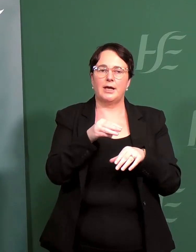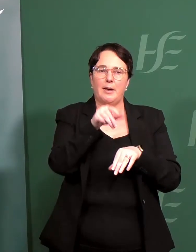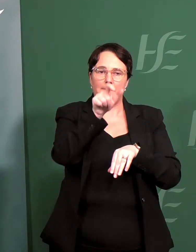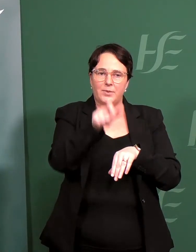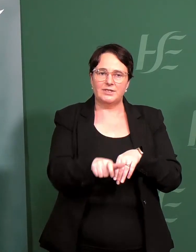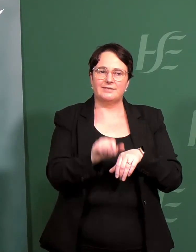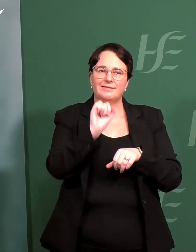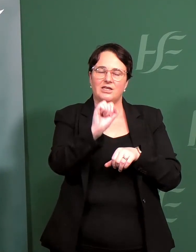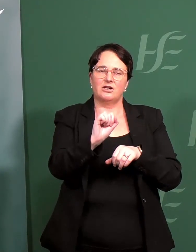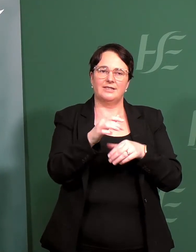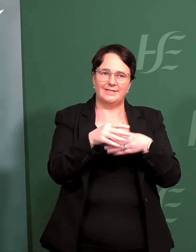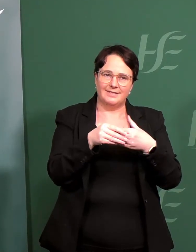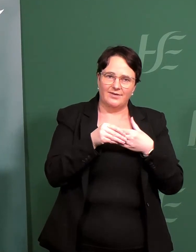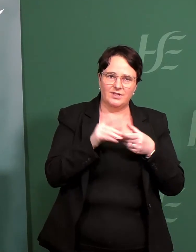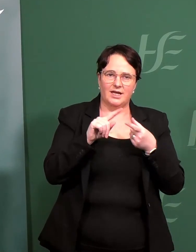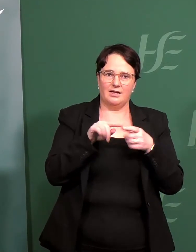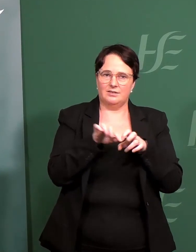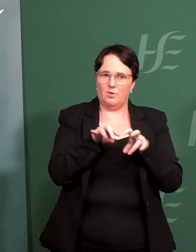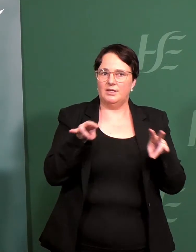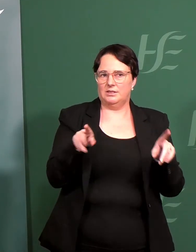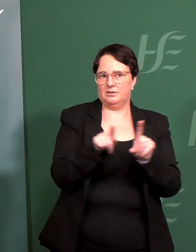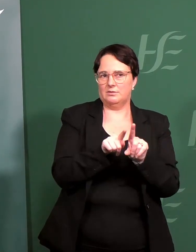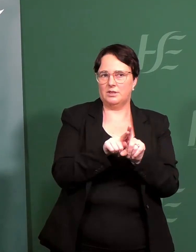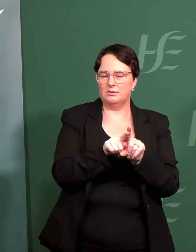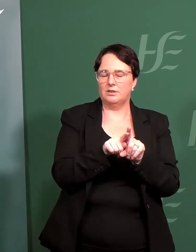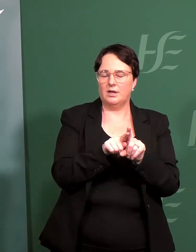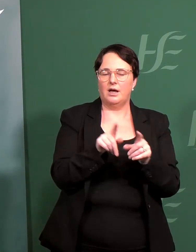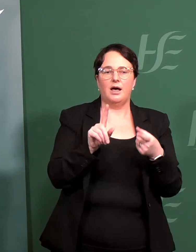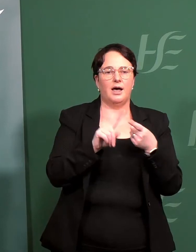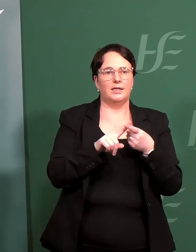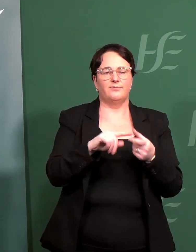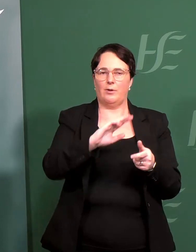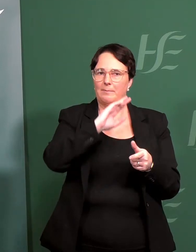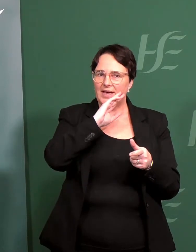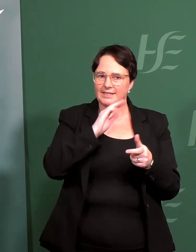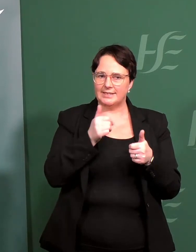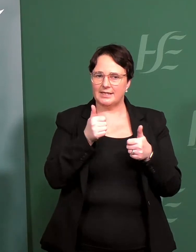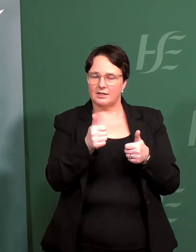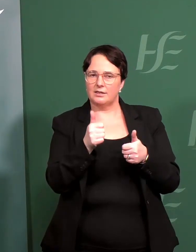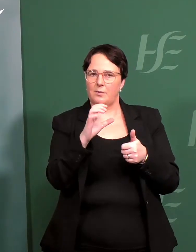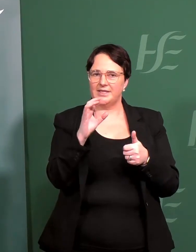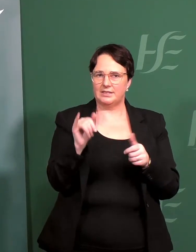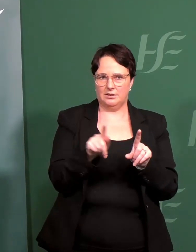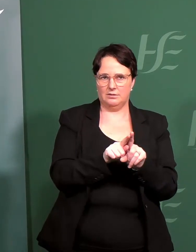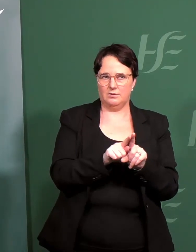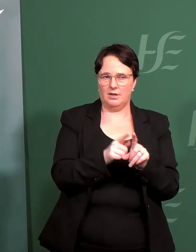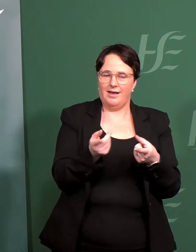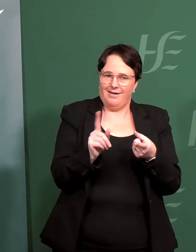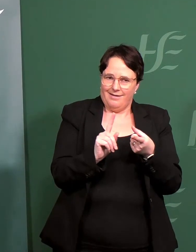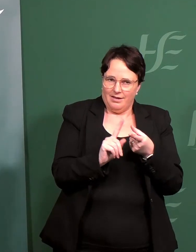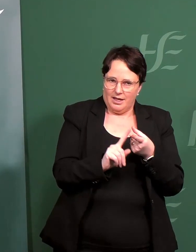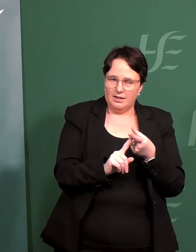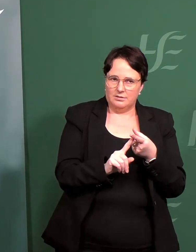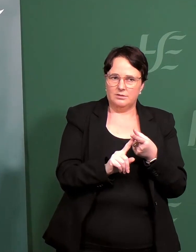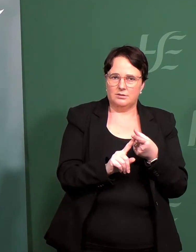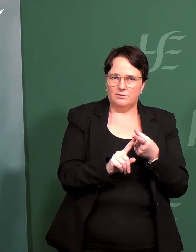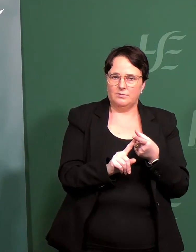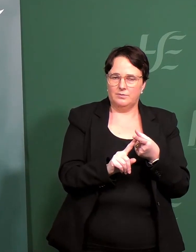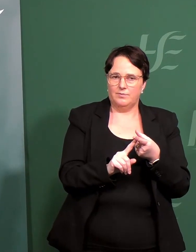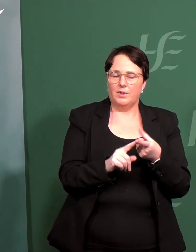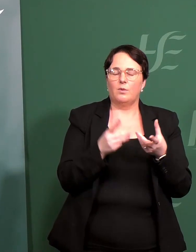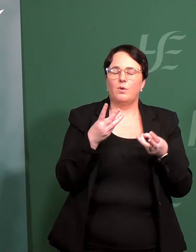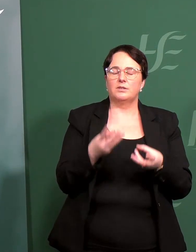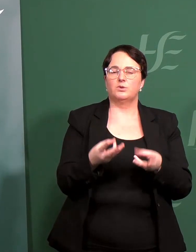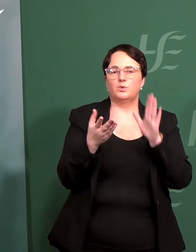of resources that will go into that, and similarly in terms of bed capacity. And we do want to continue to